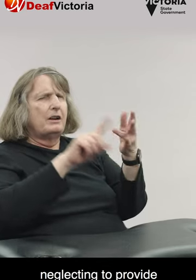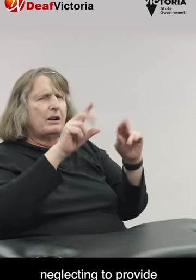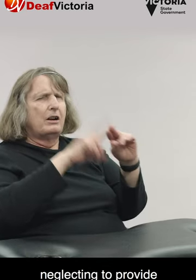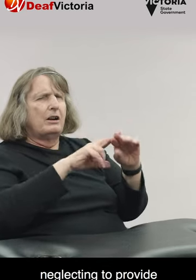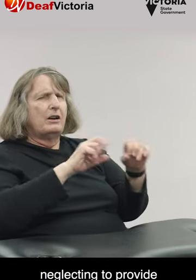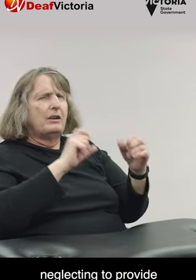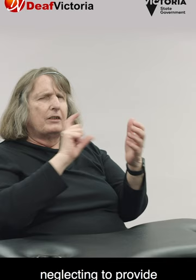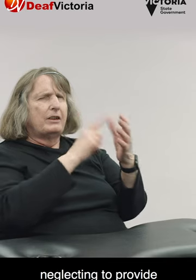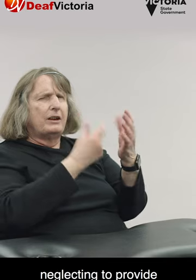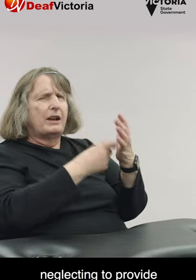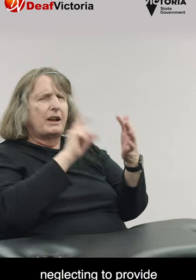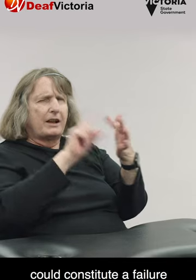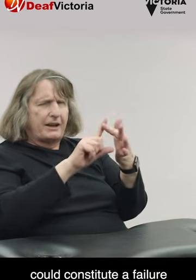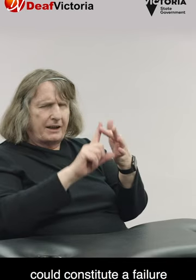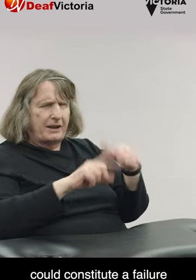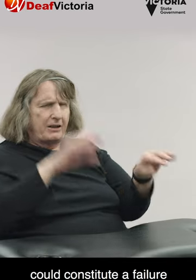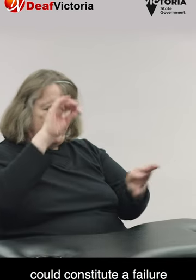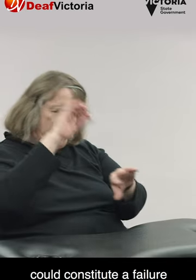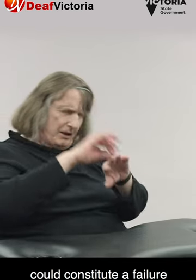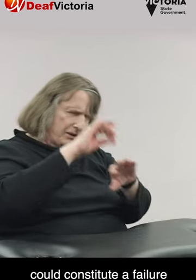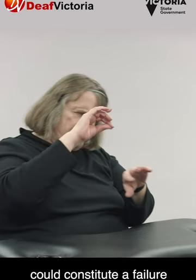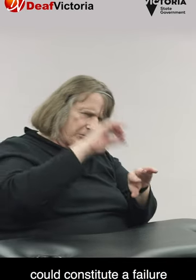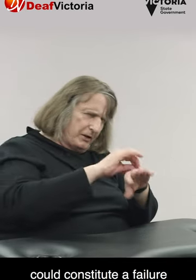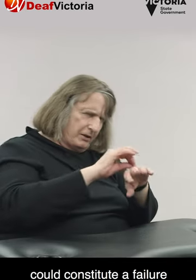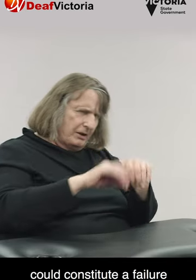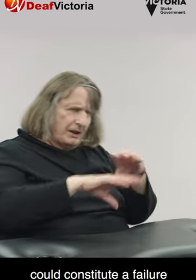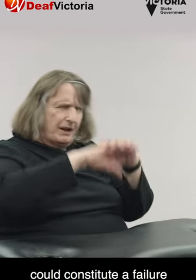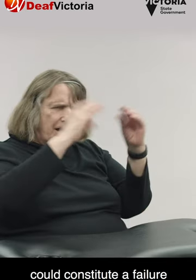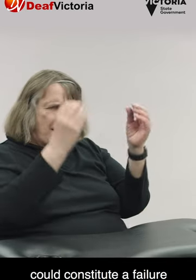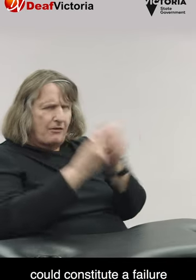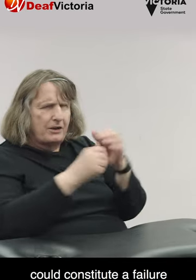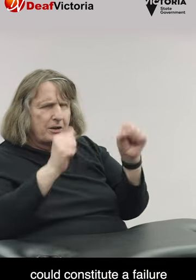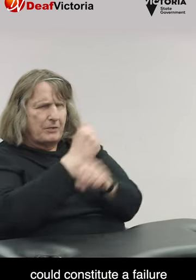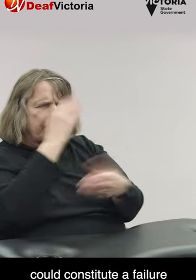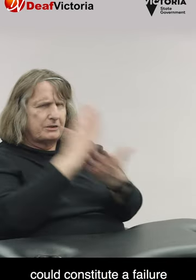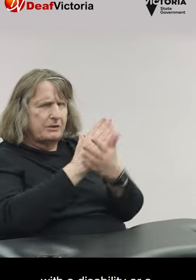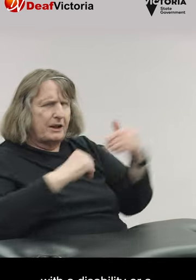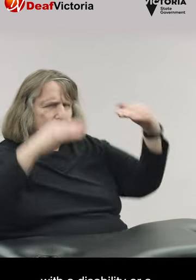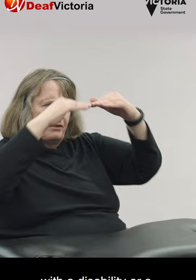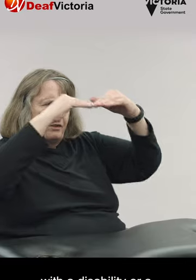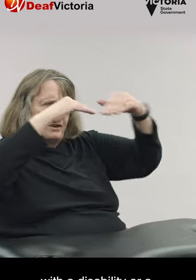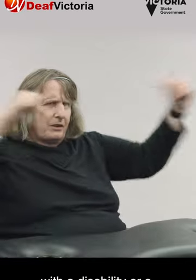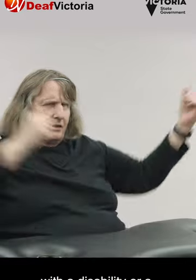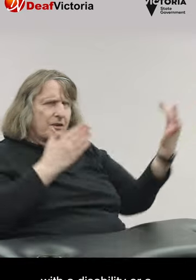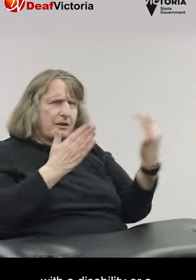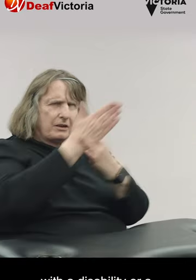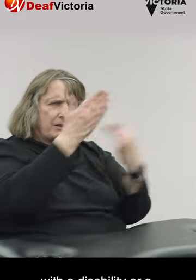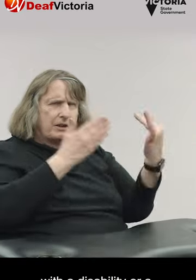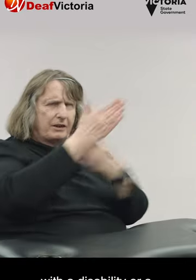access to interpreters could constitute a failure to make reasonable adjustments for a patient with a disability or a